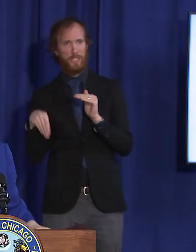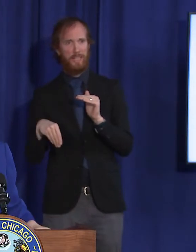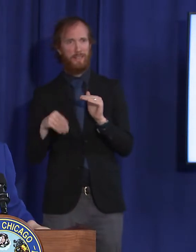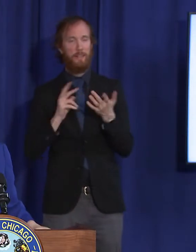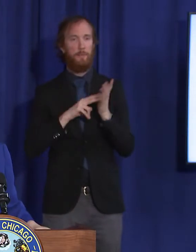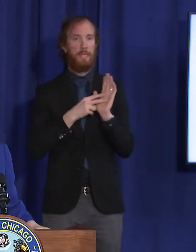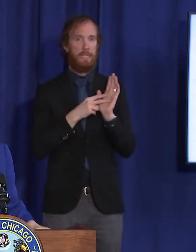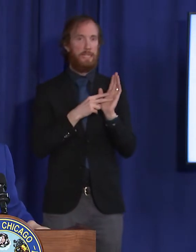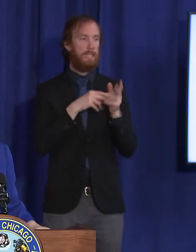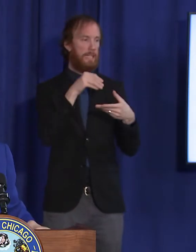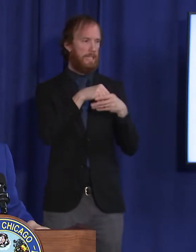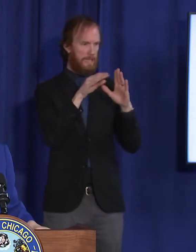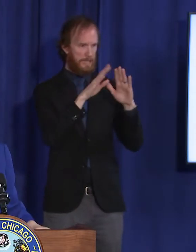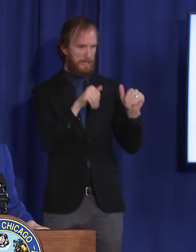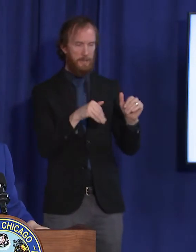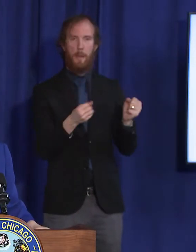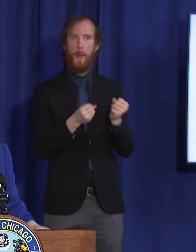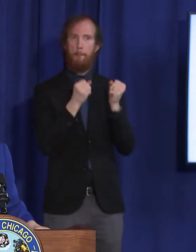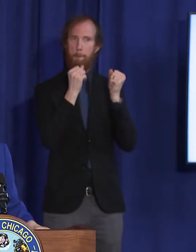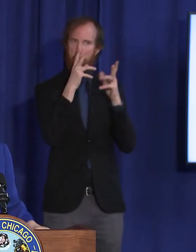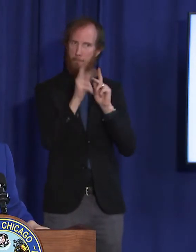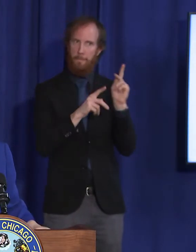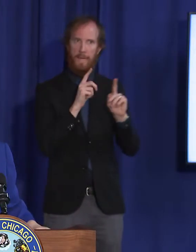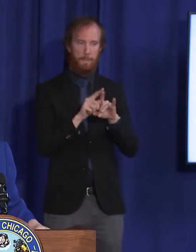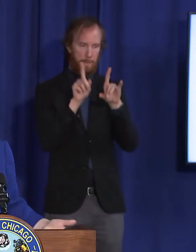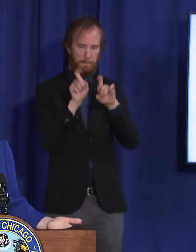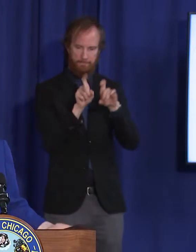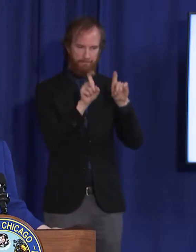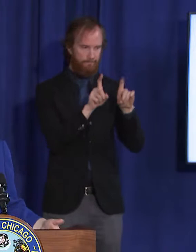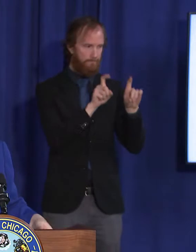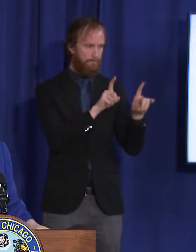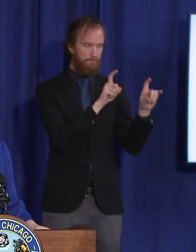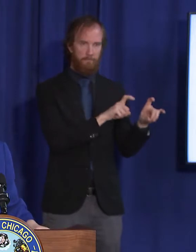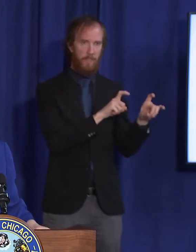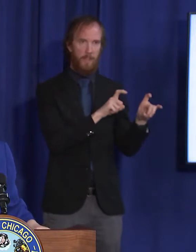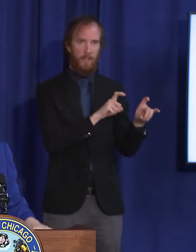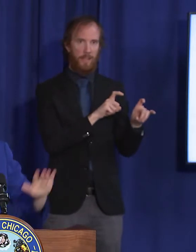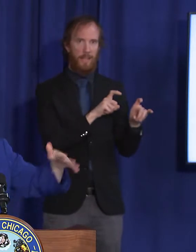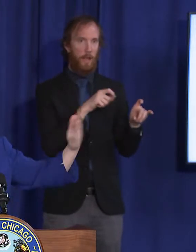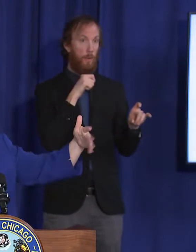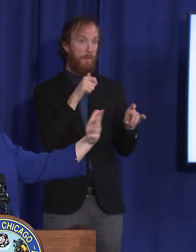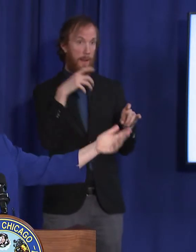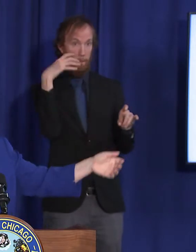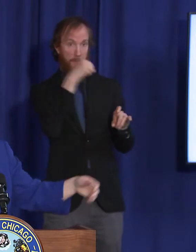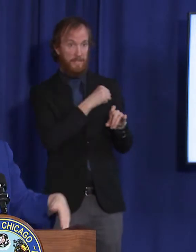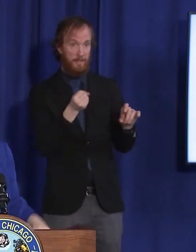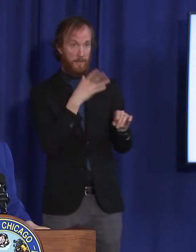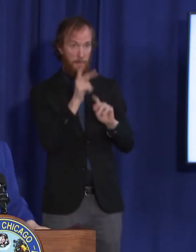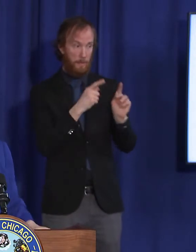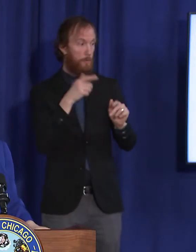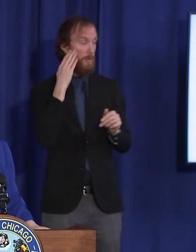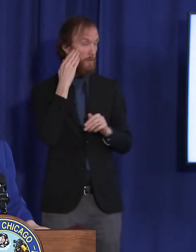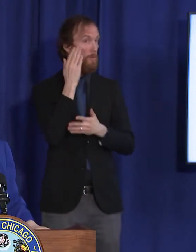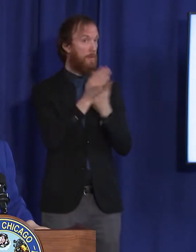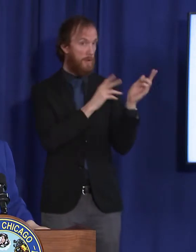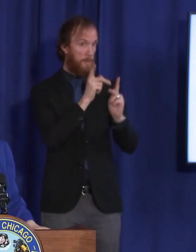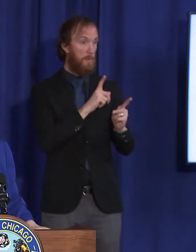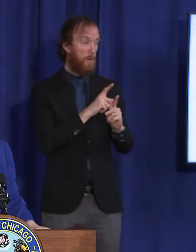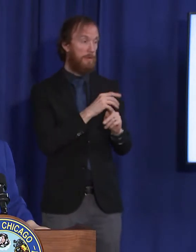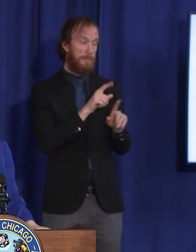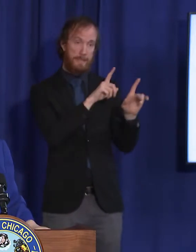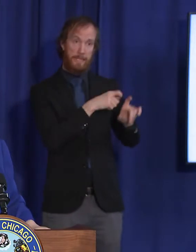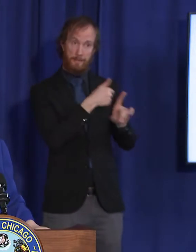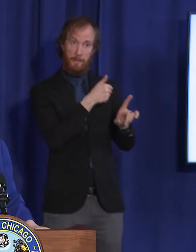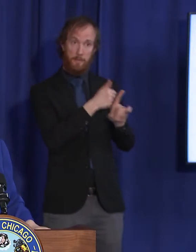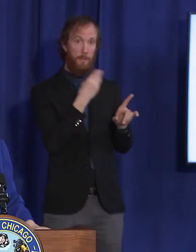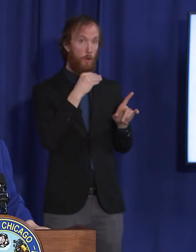are a lot of people getting tested. And we're missing less COVID, I would say, even knowing that there are people getting home tests than we